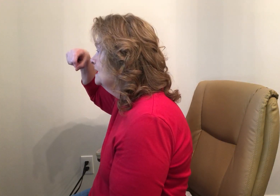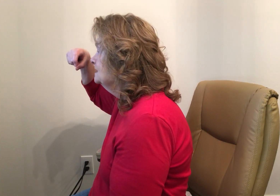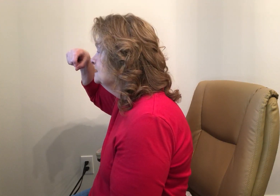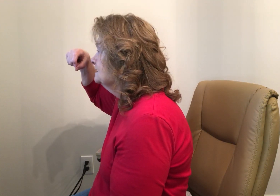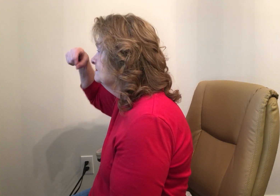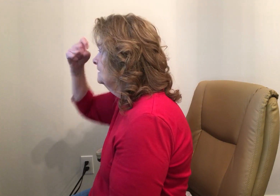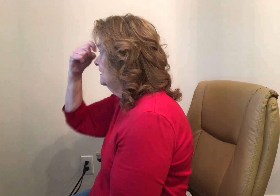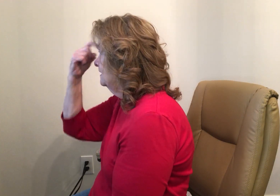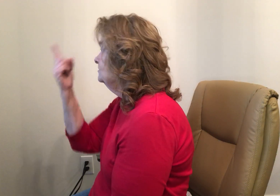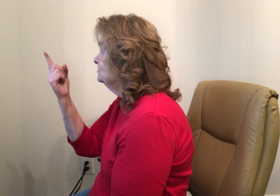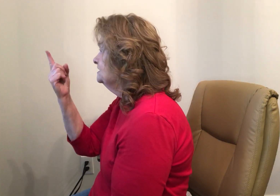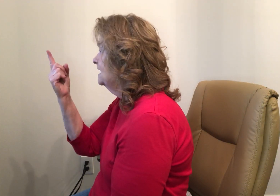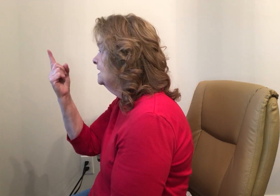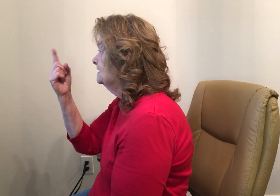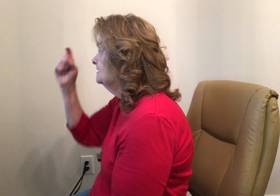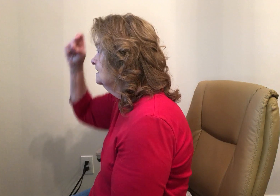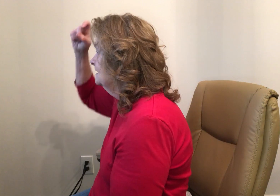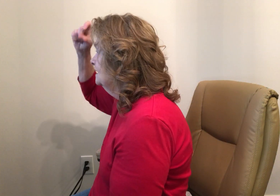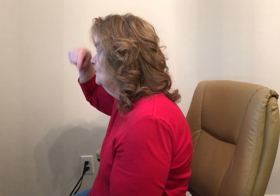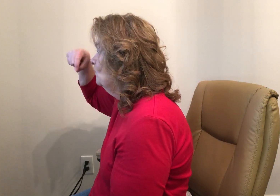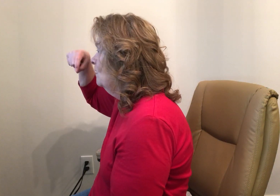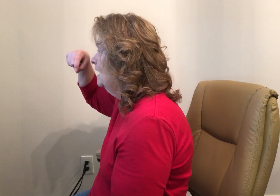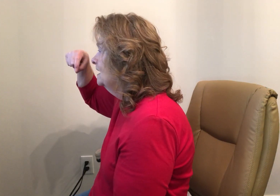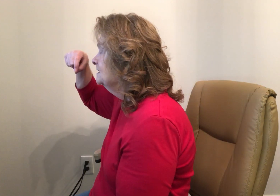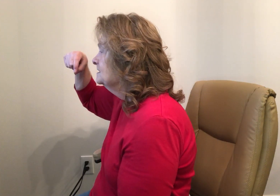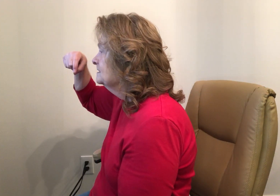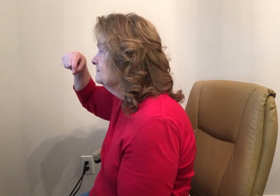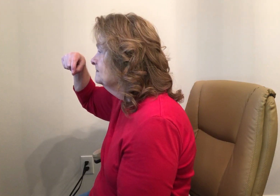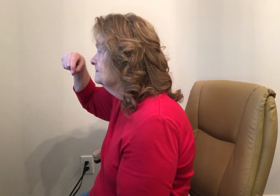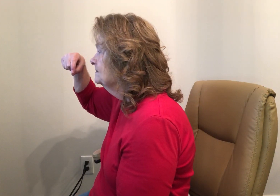wise. Understand, wise.